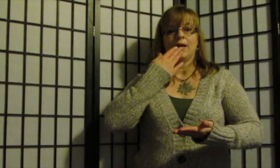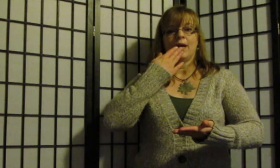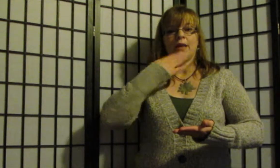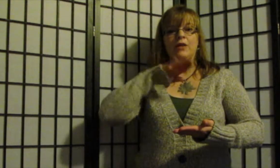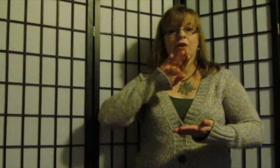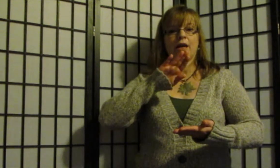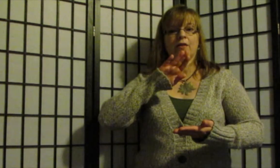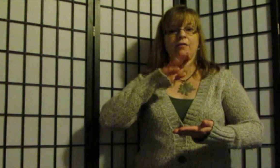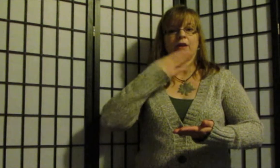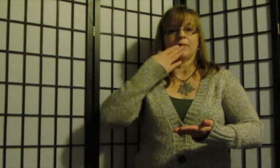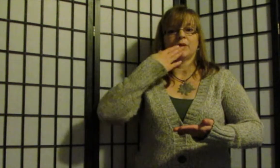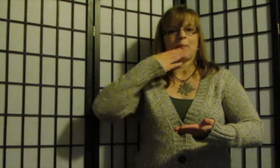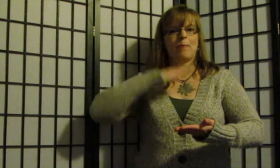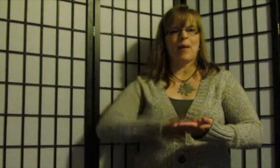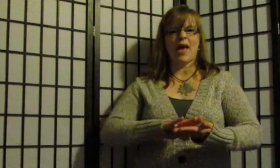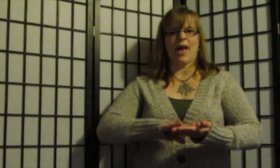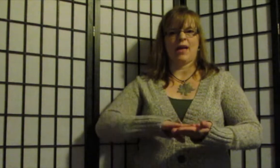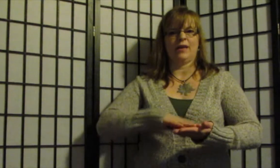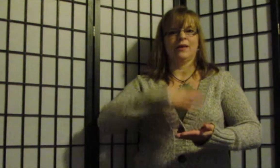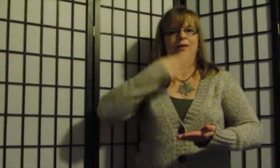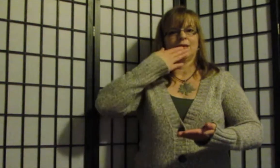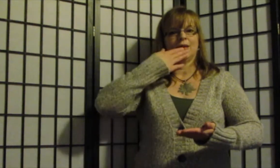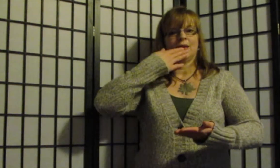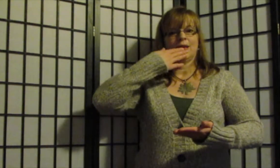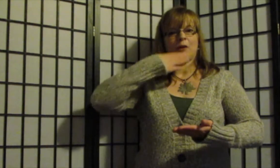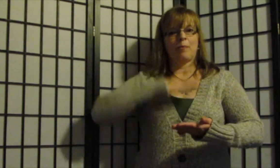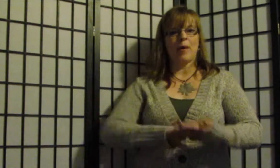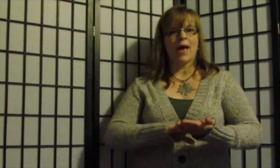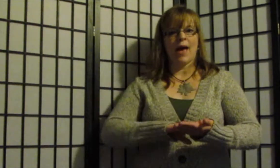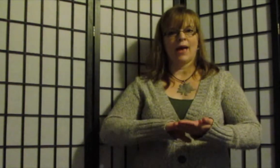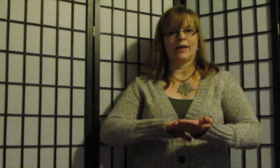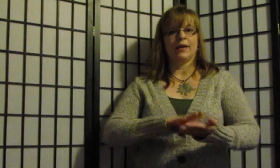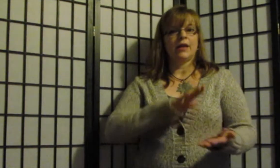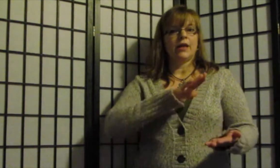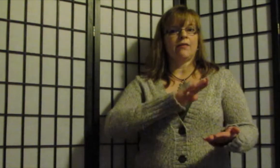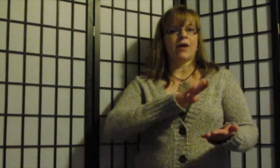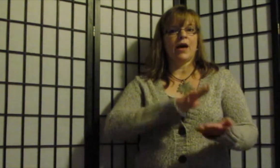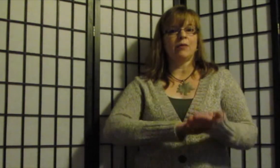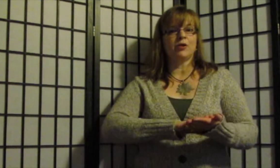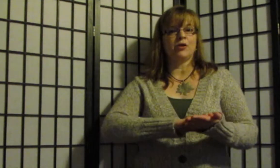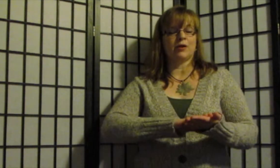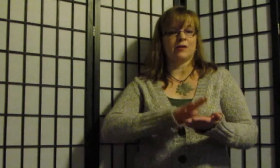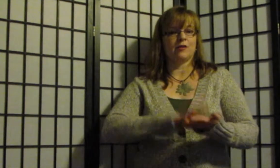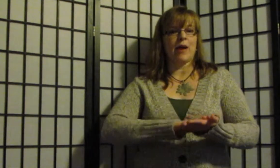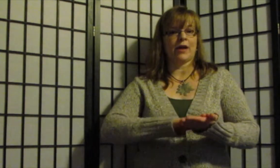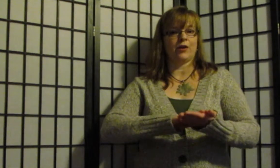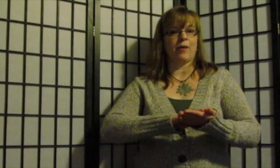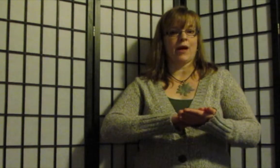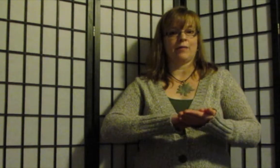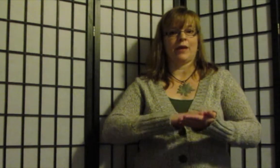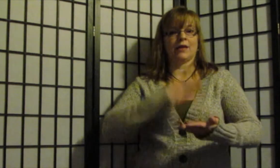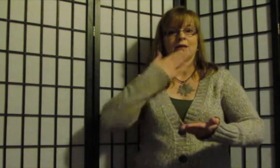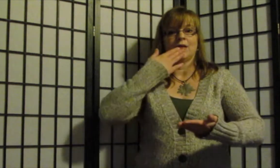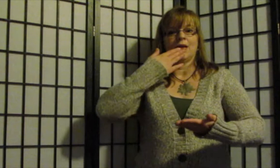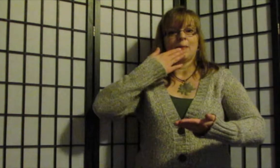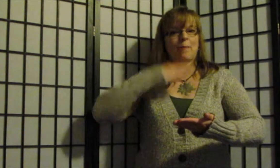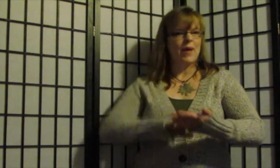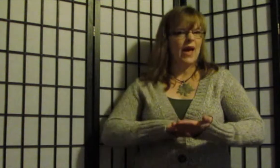and then your hand flips. Bad. Bad. If it helps you, you can smack your bottom hand.